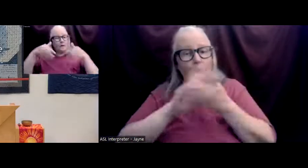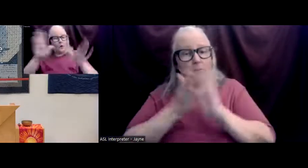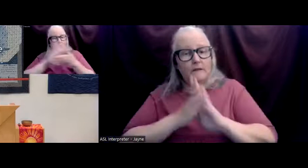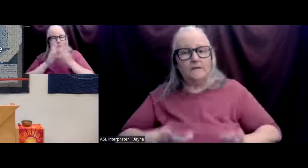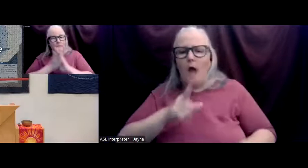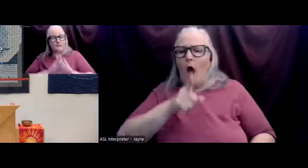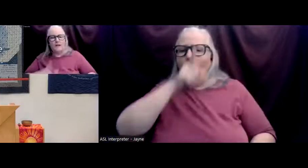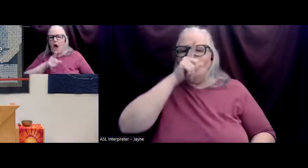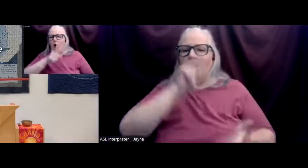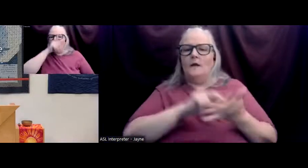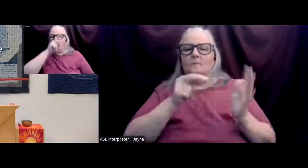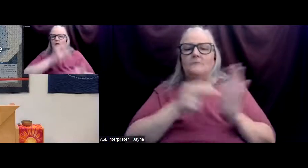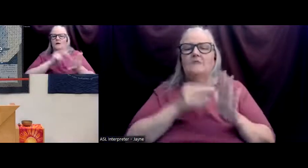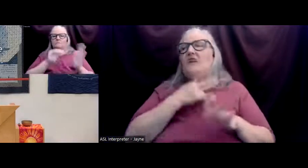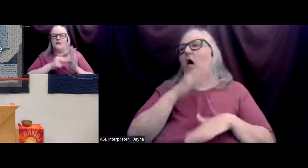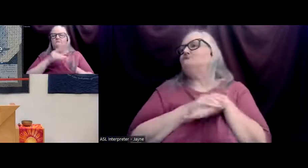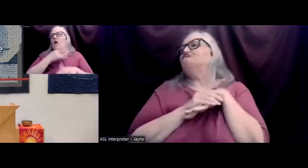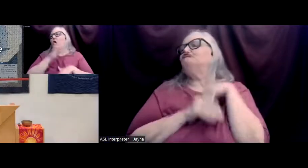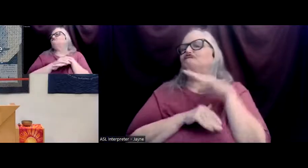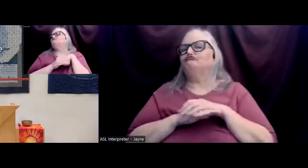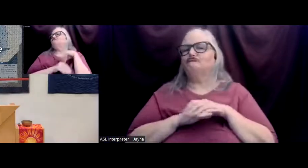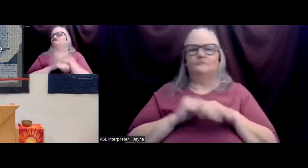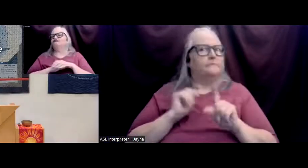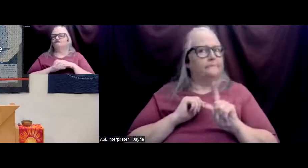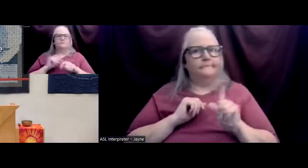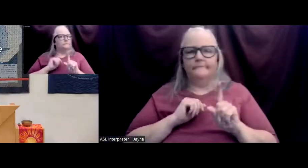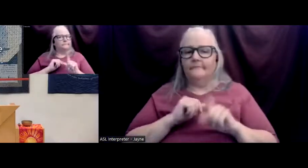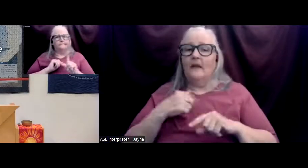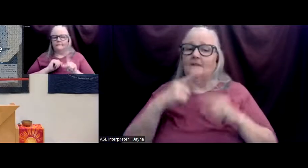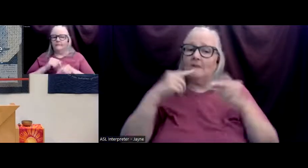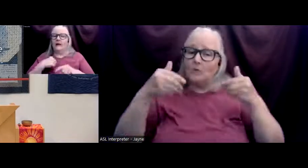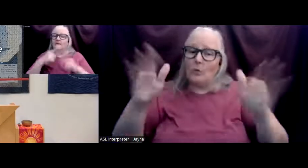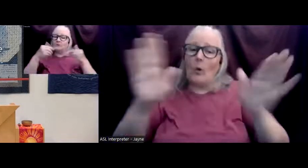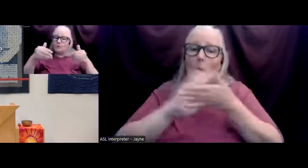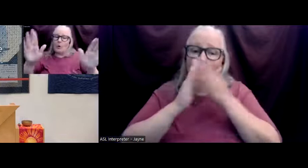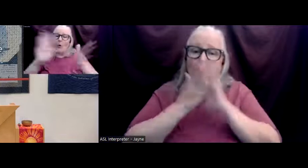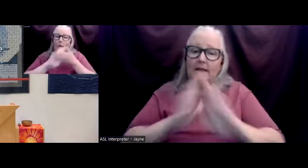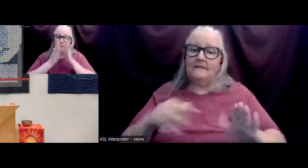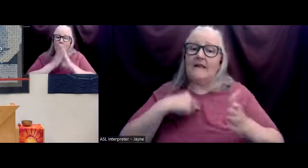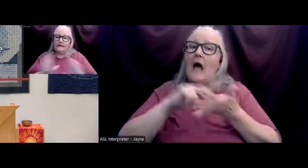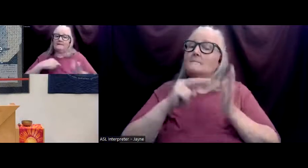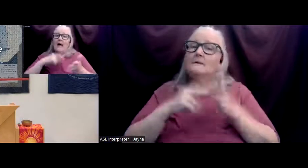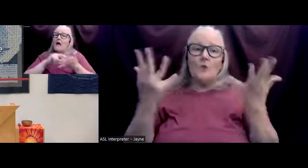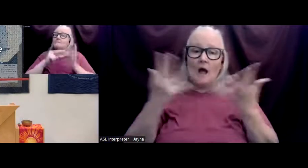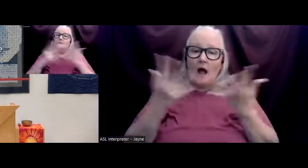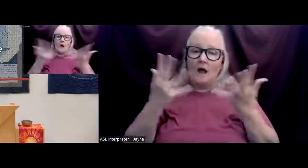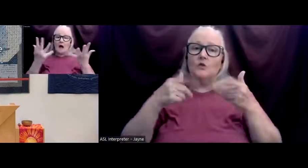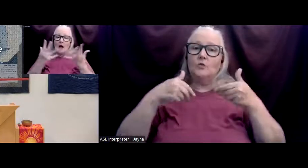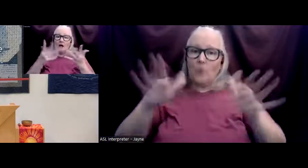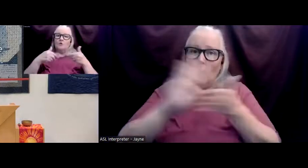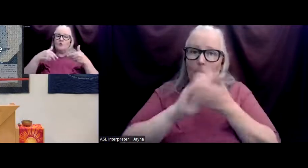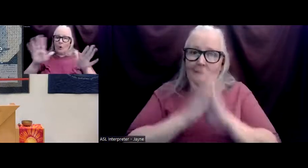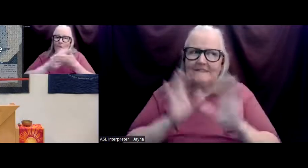mean go in utter ease and comfort. When I say go in peace, I mean go in peace seeking